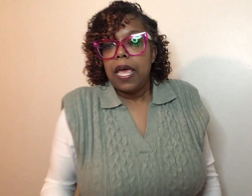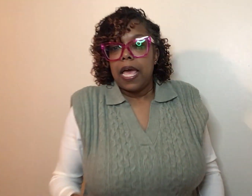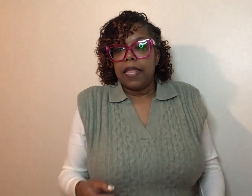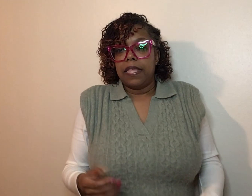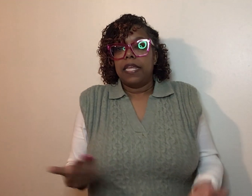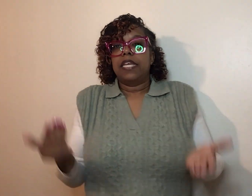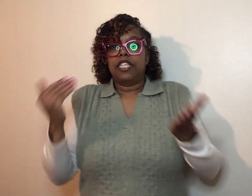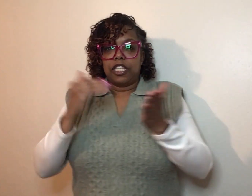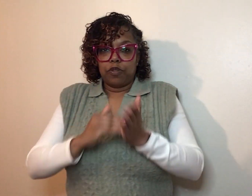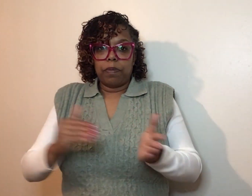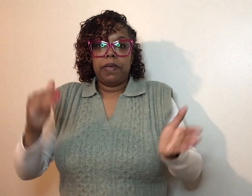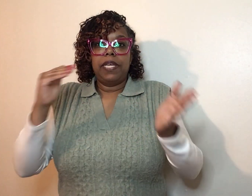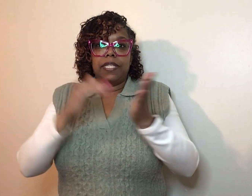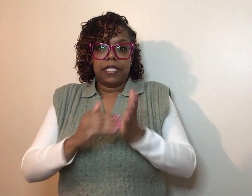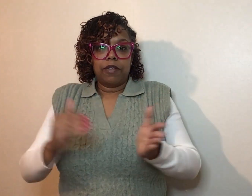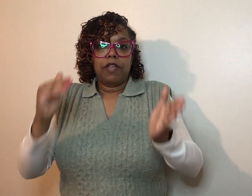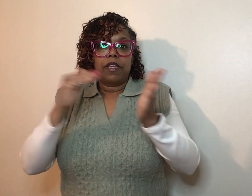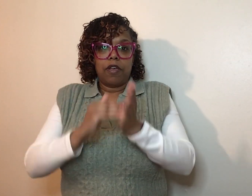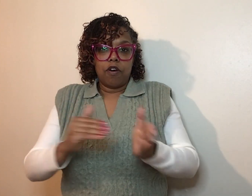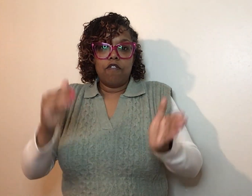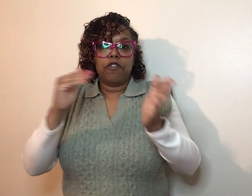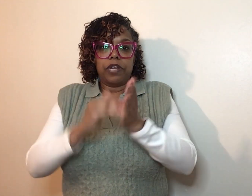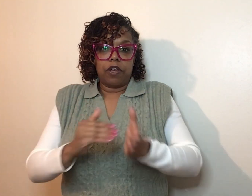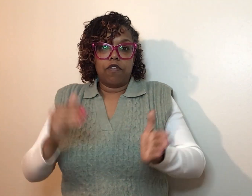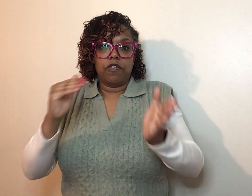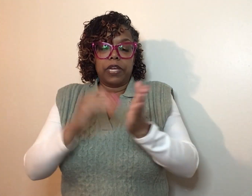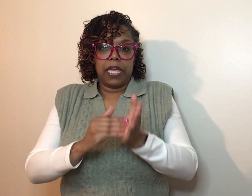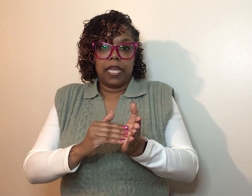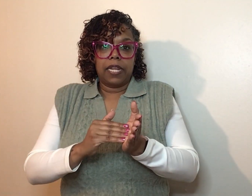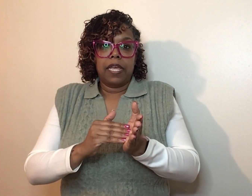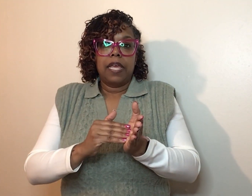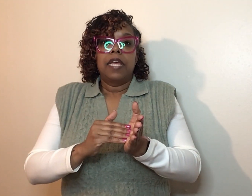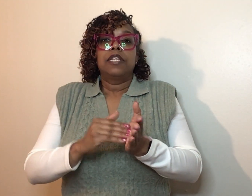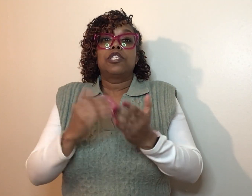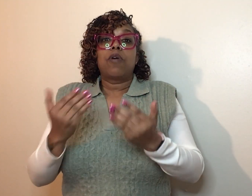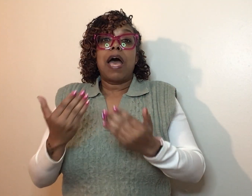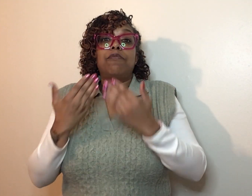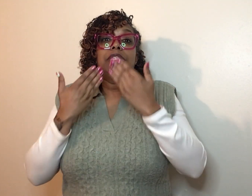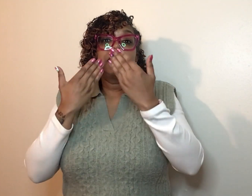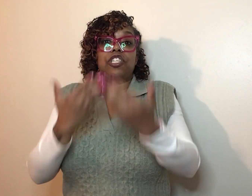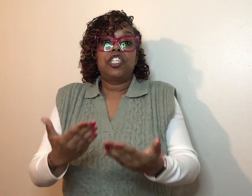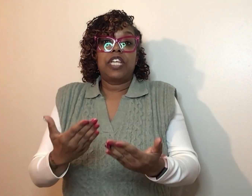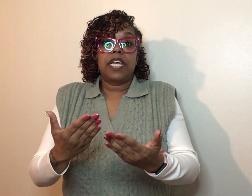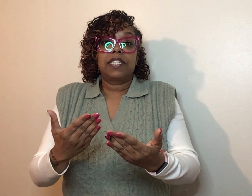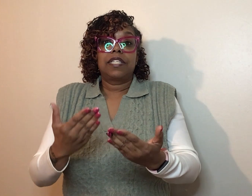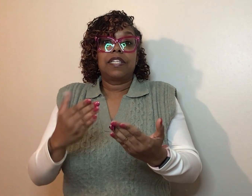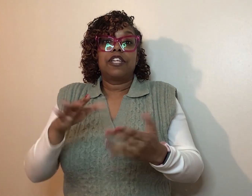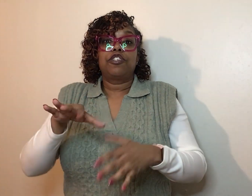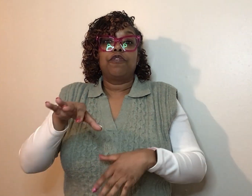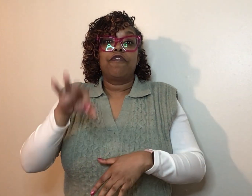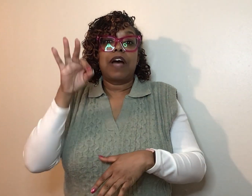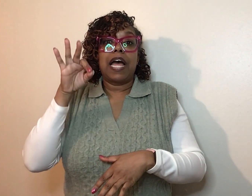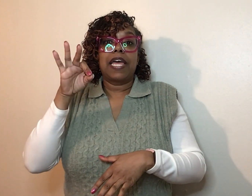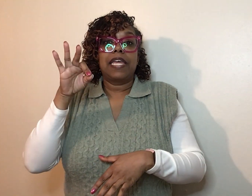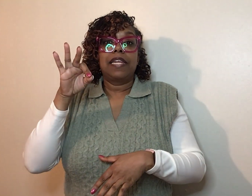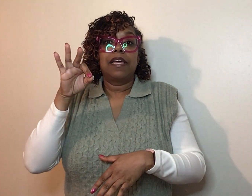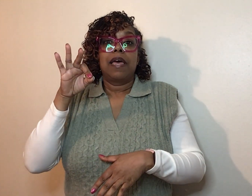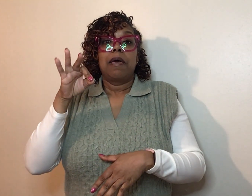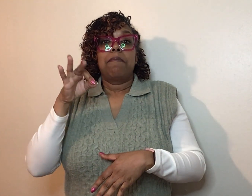And then it just repeats over and over again. So I would suggest that you find